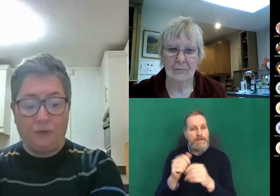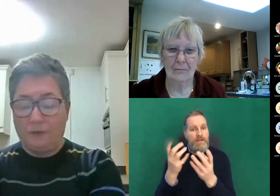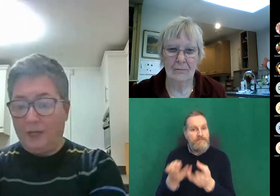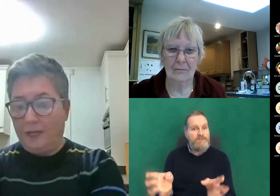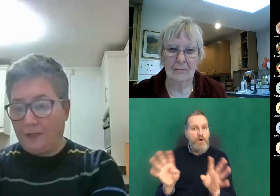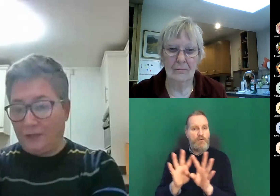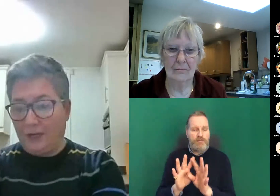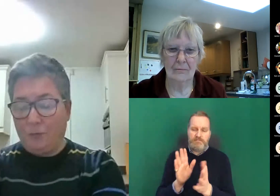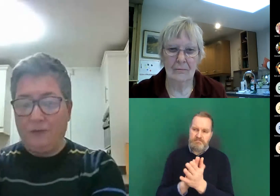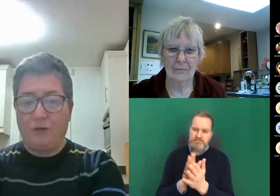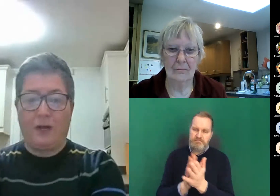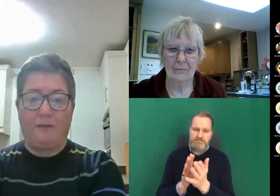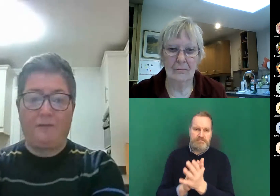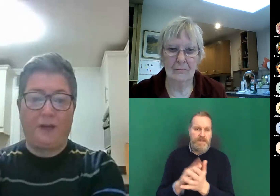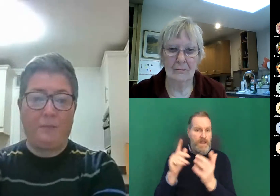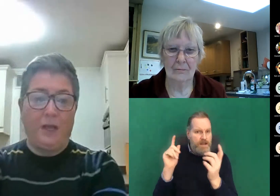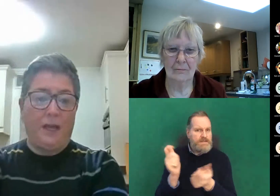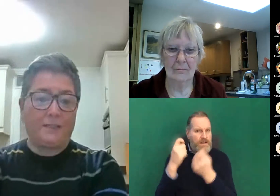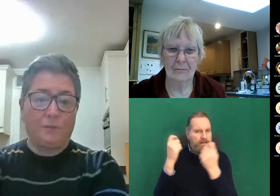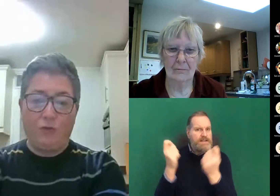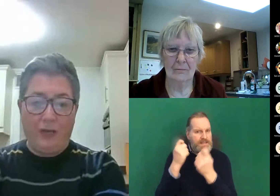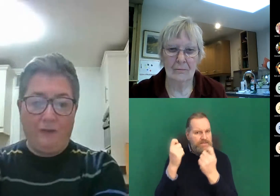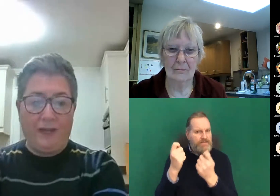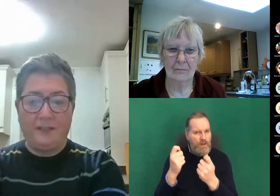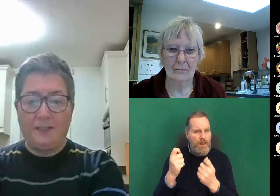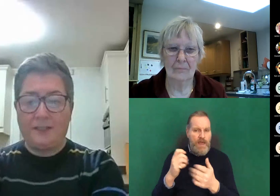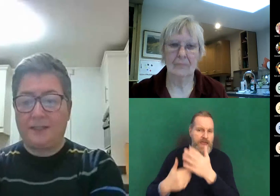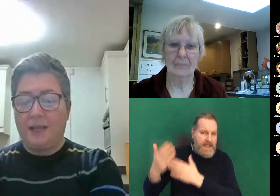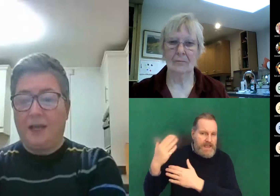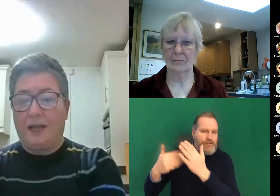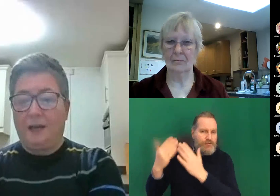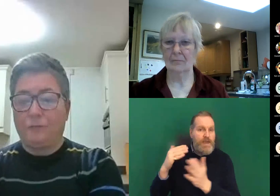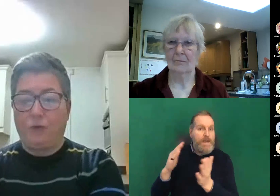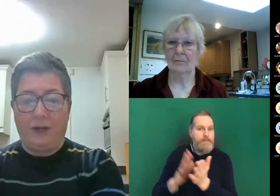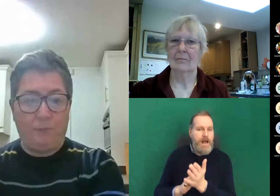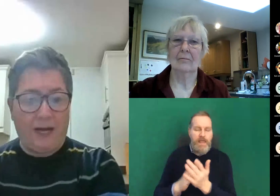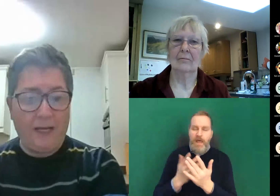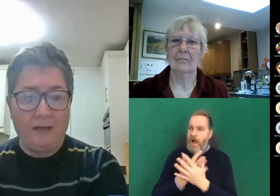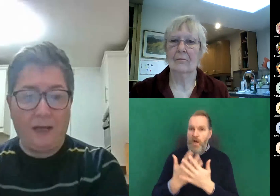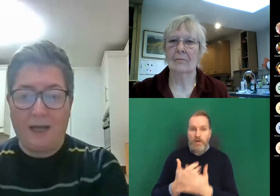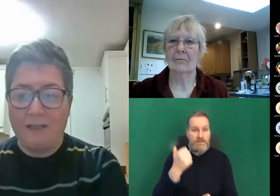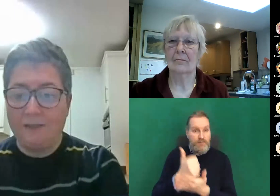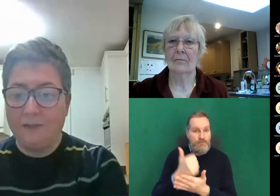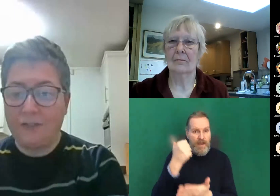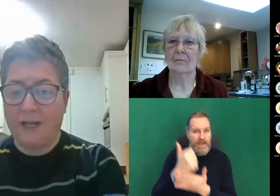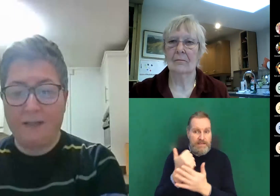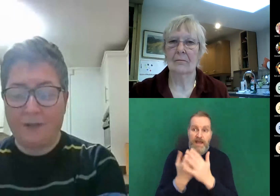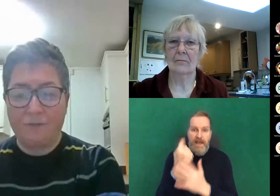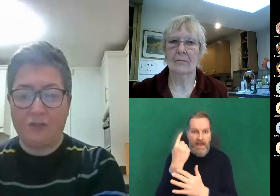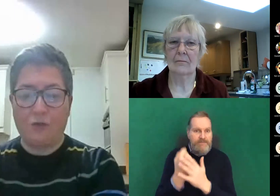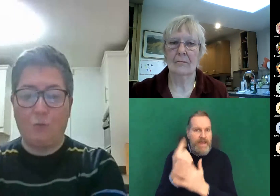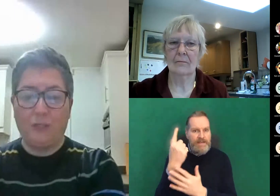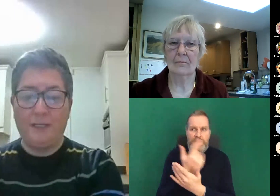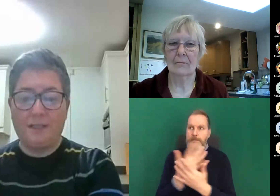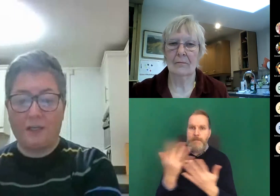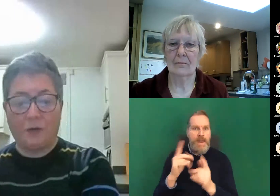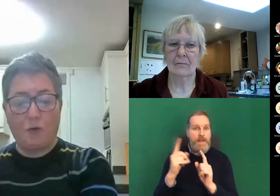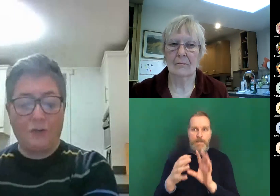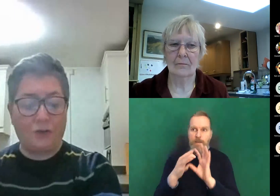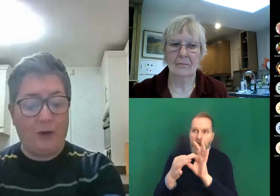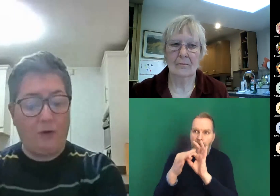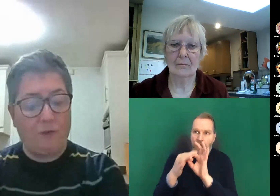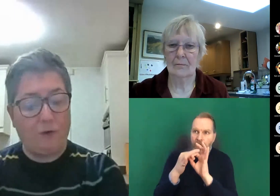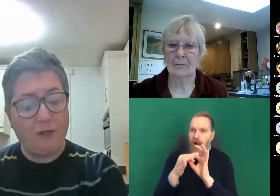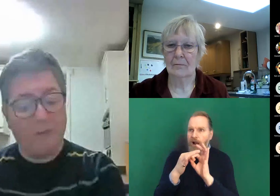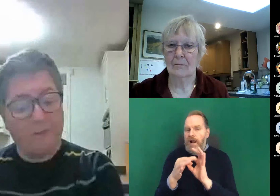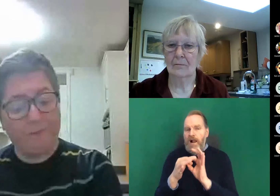a successful History Month. You have had some great events, great buy-in, and I'm just so pleased